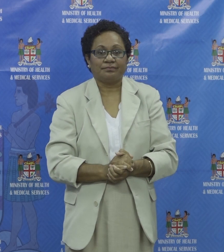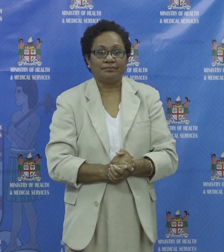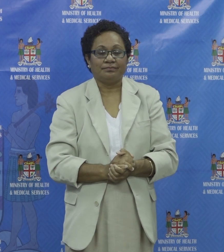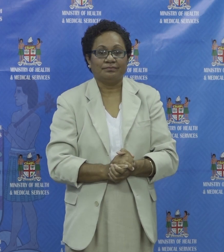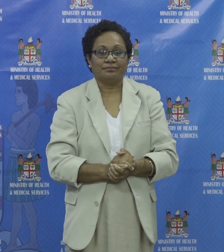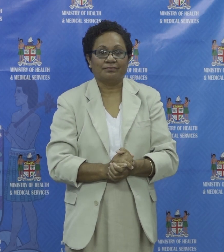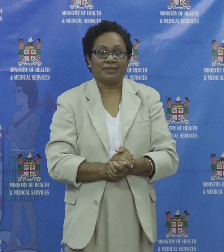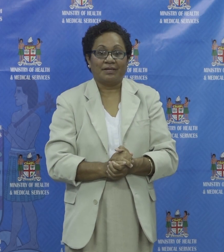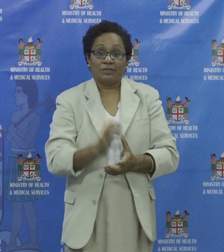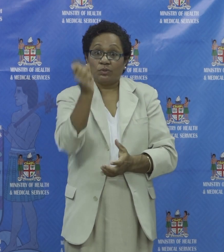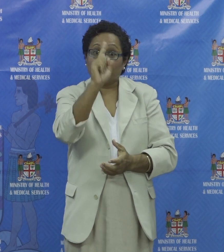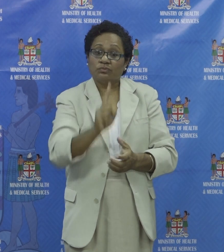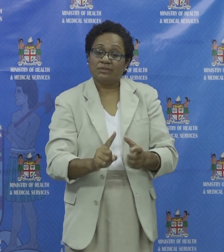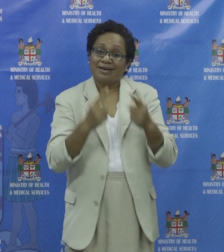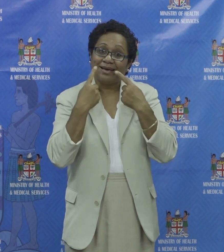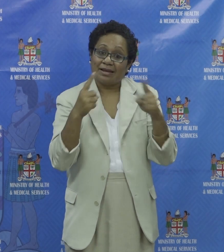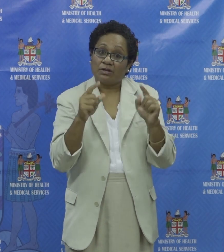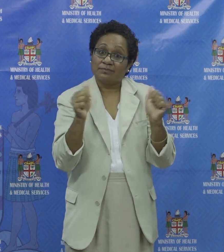In addition to the 26